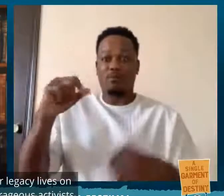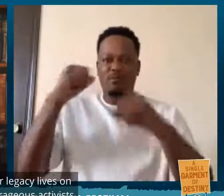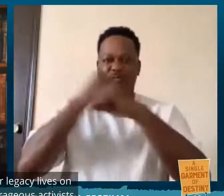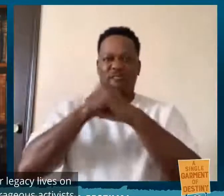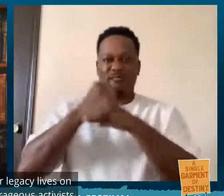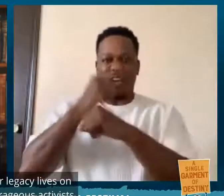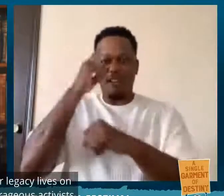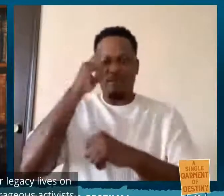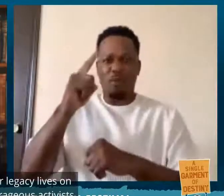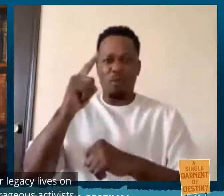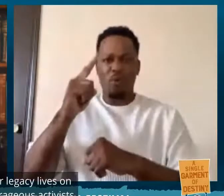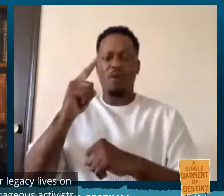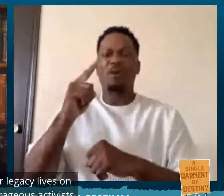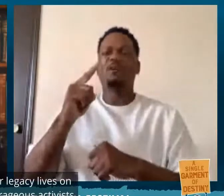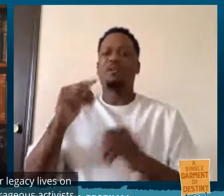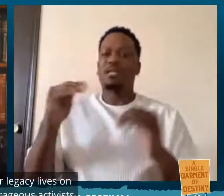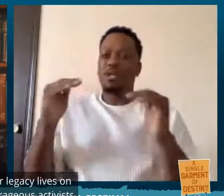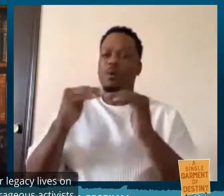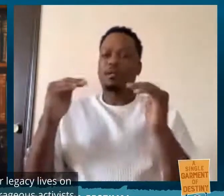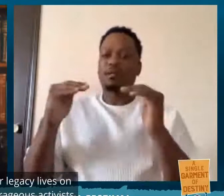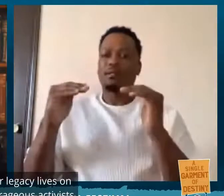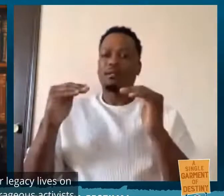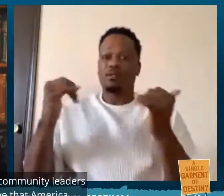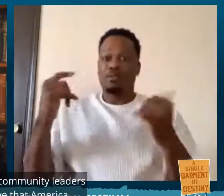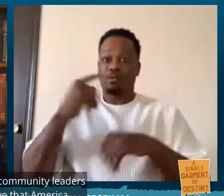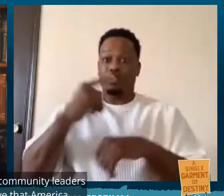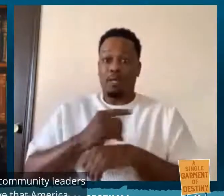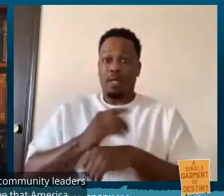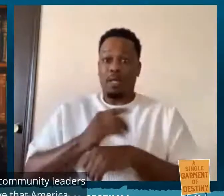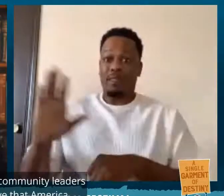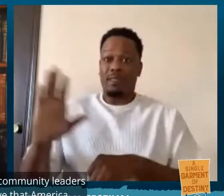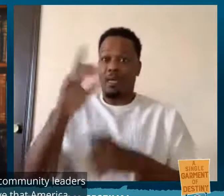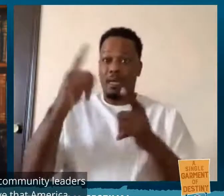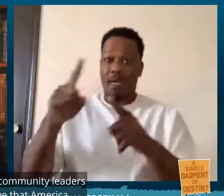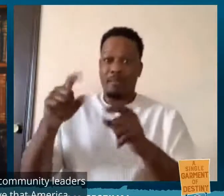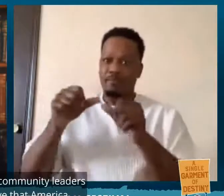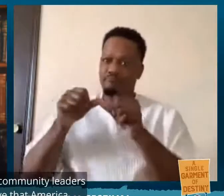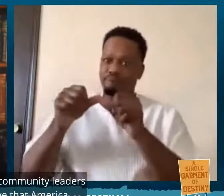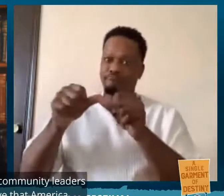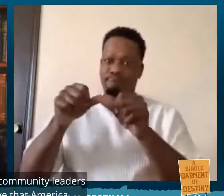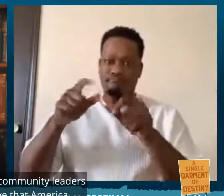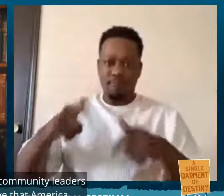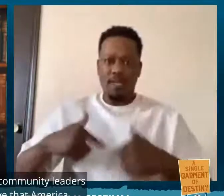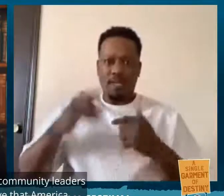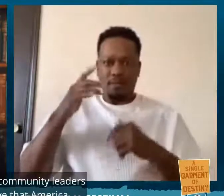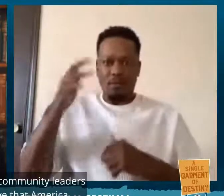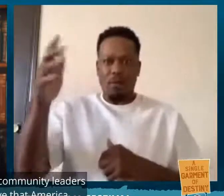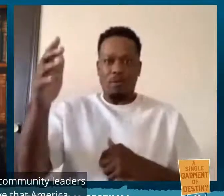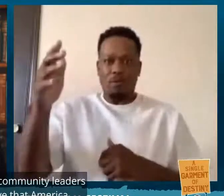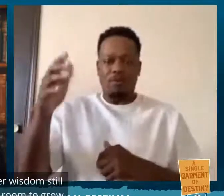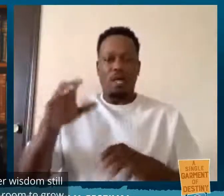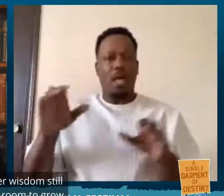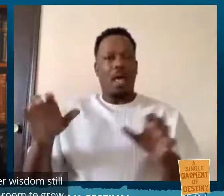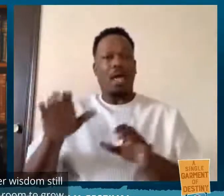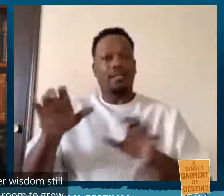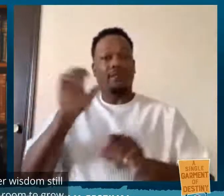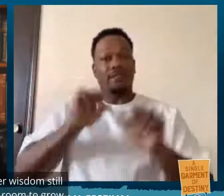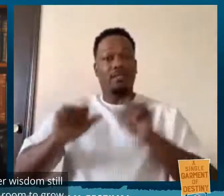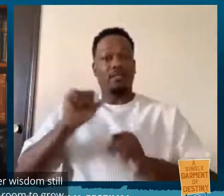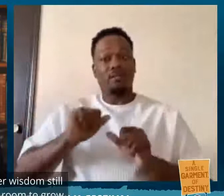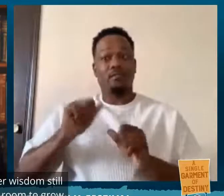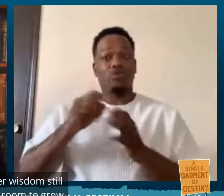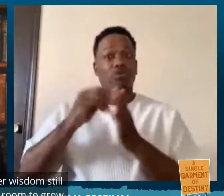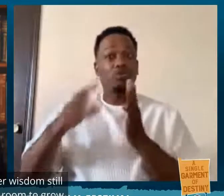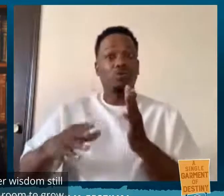their legacy lives on in the courageous activists, students, and community leaders who believe that America, in all